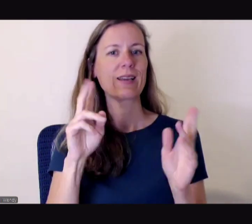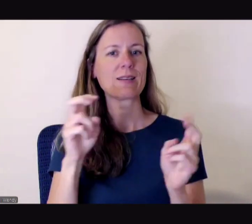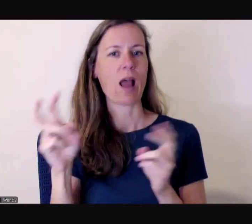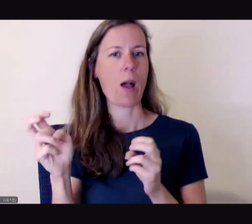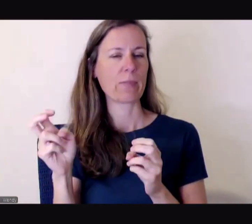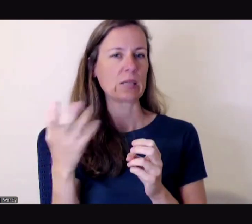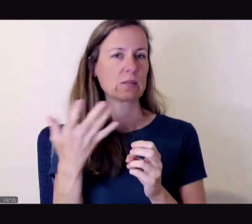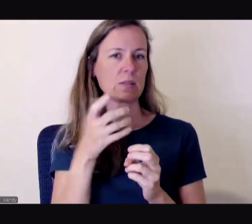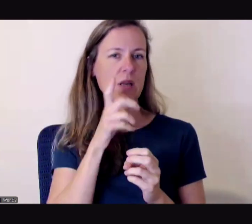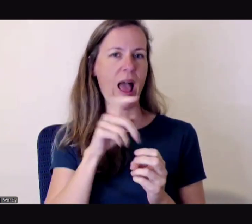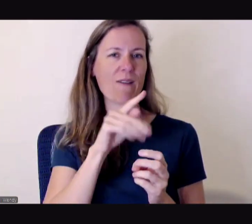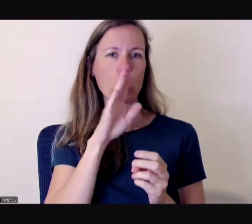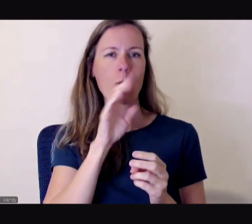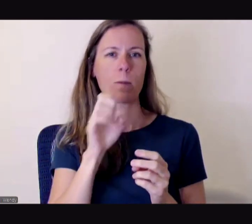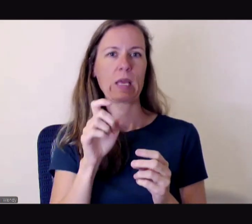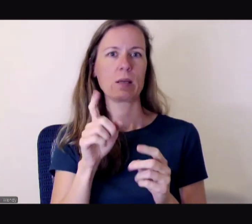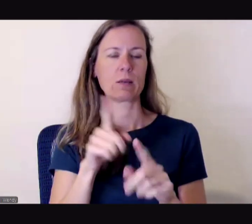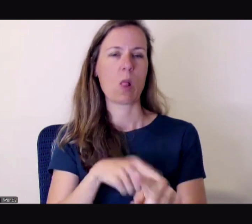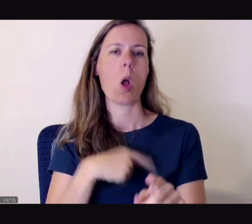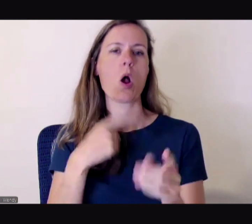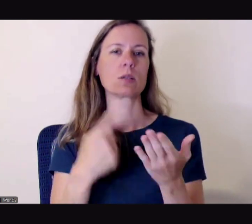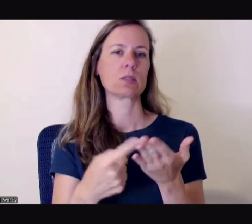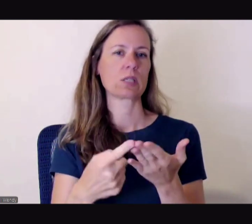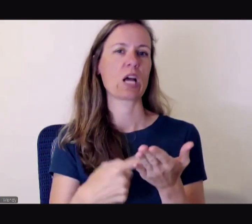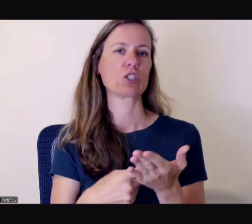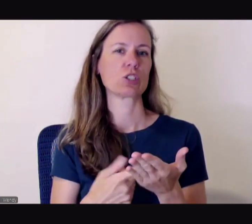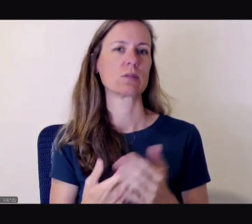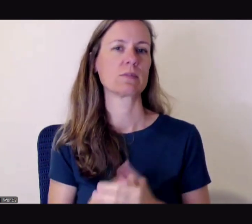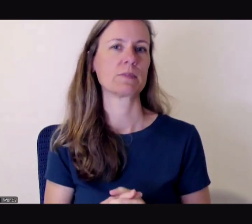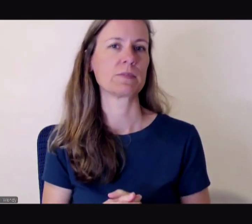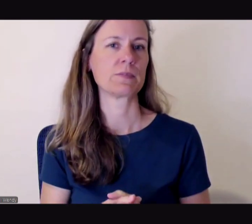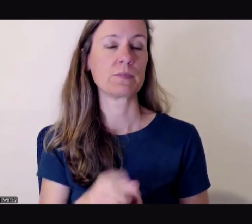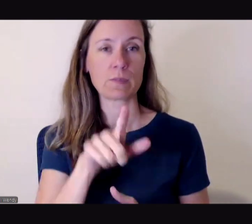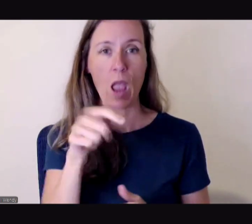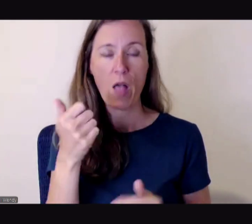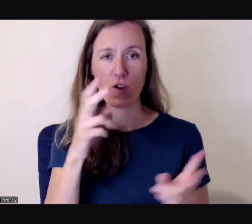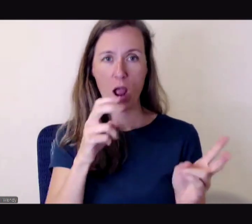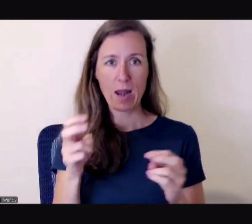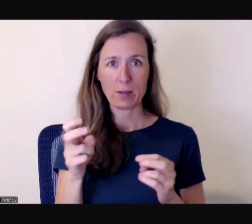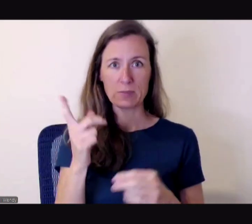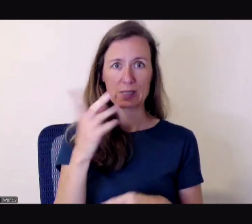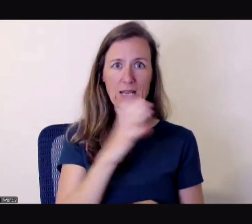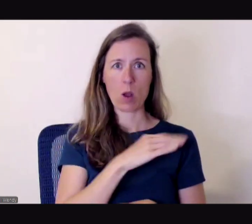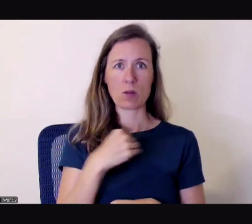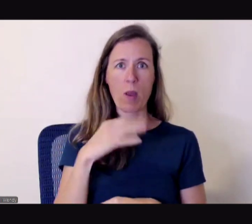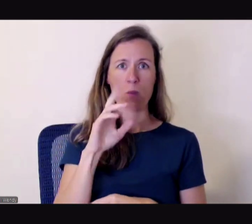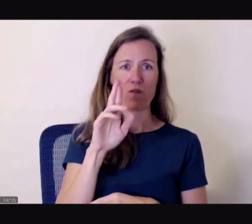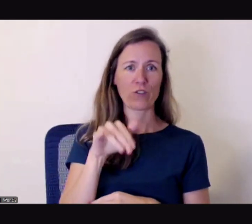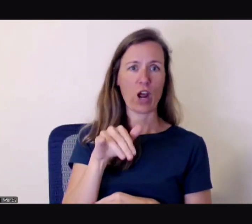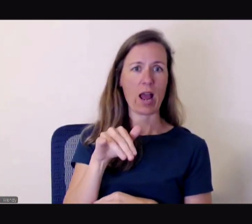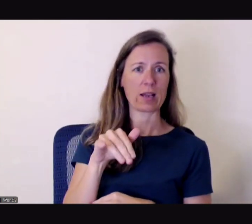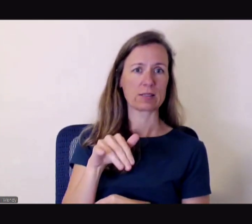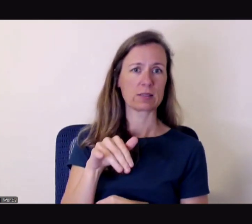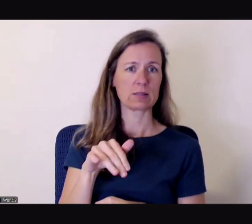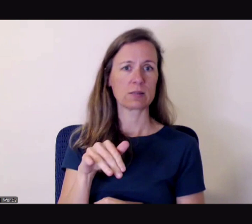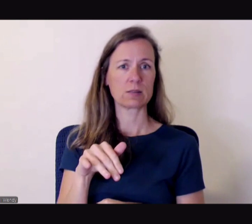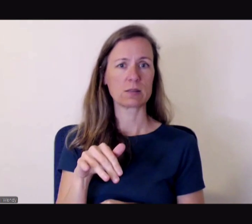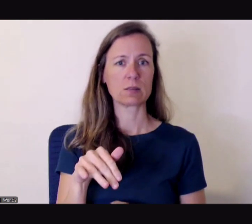Other items that council wants, Councilmember Frye. Were we also supposed to do the